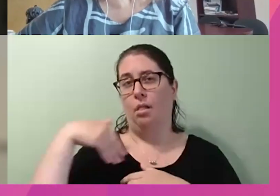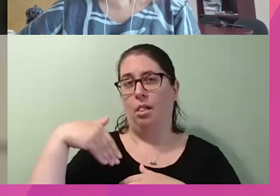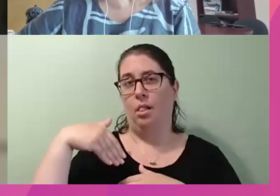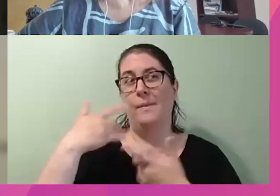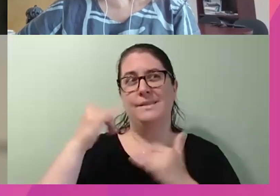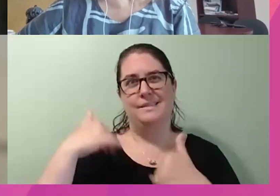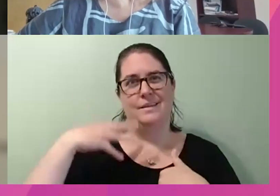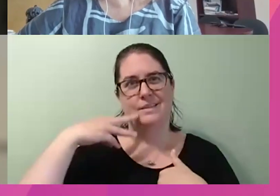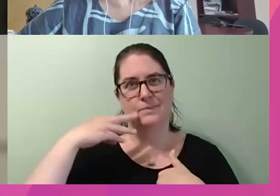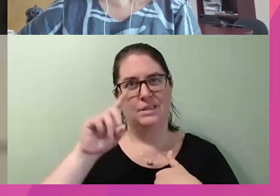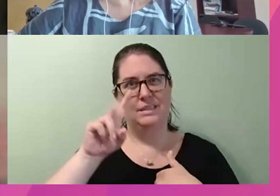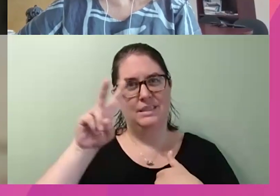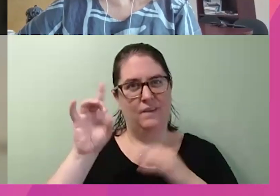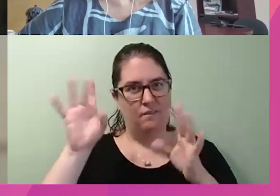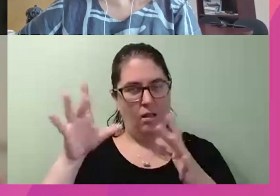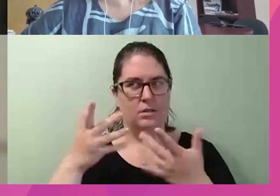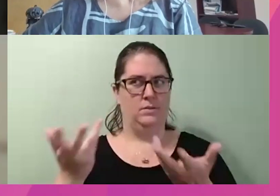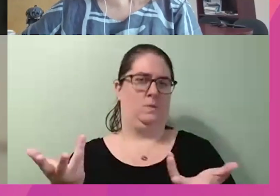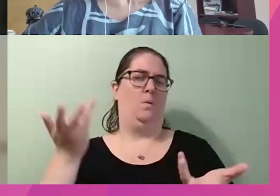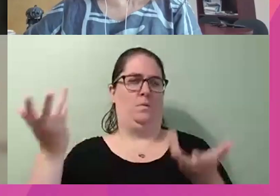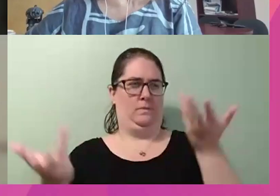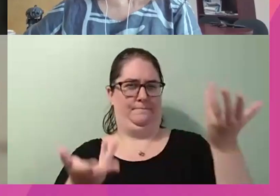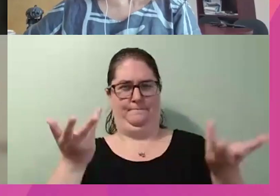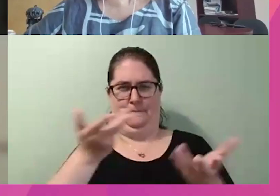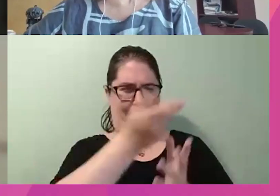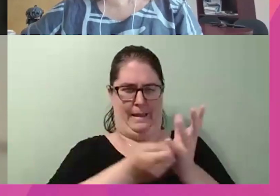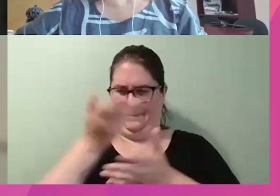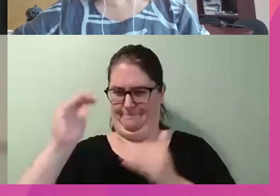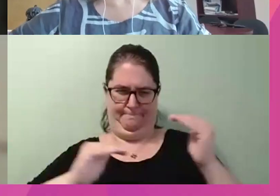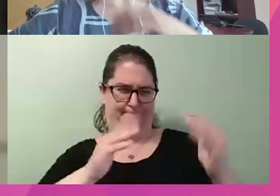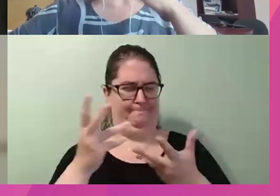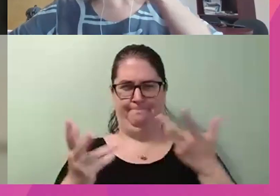partner violence in their relationship. So essentially, kind of this is all just to